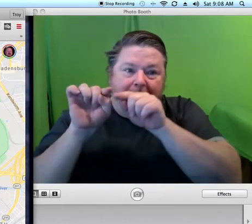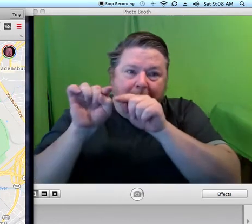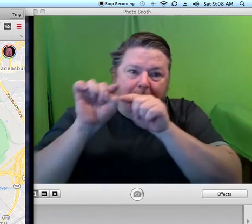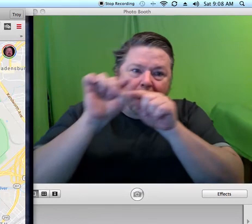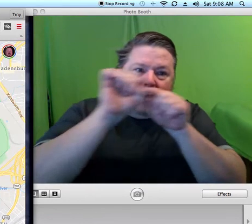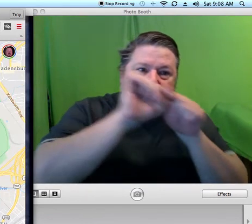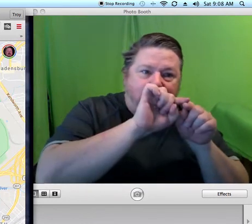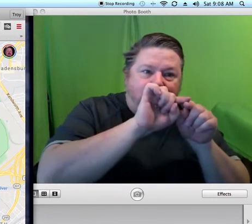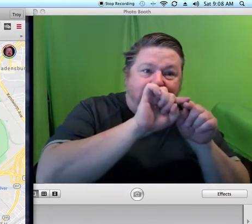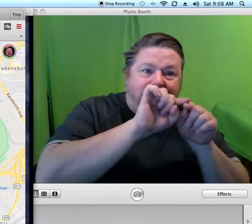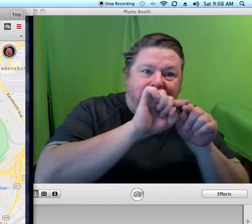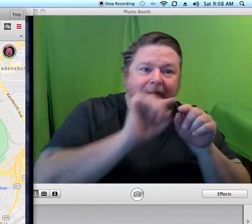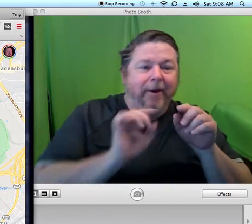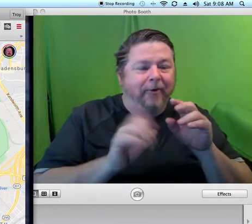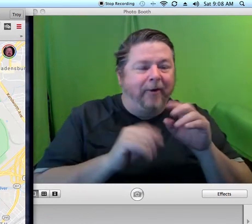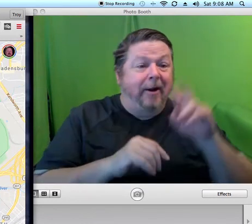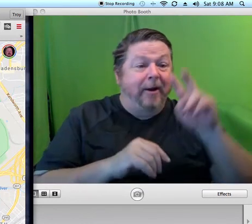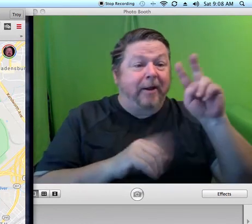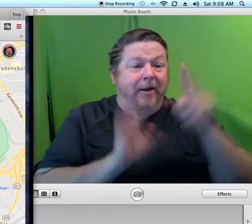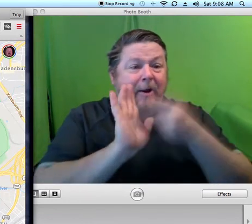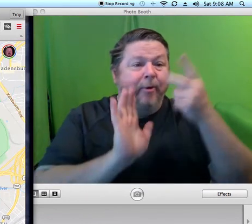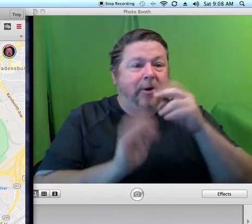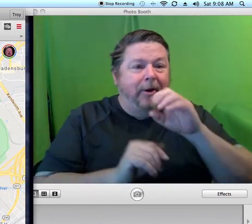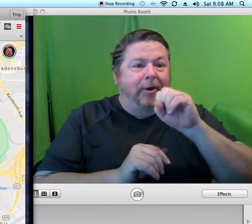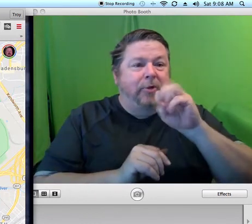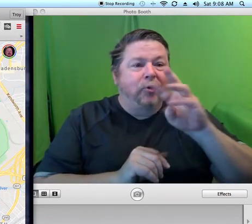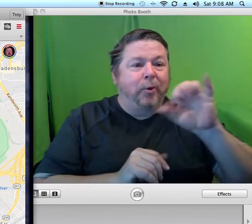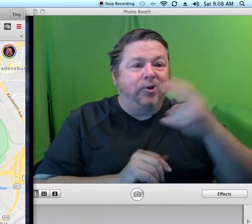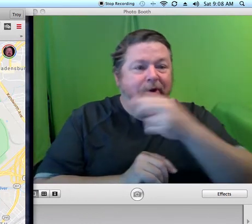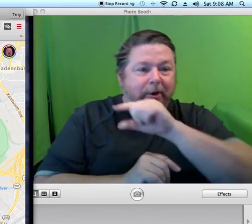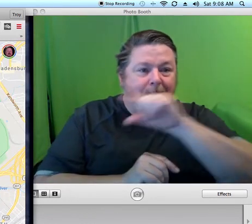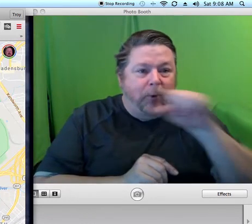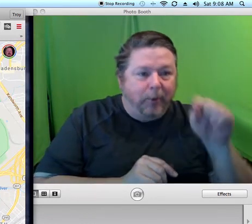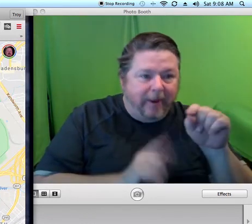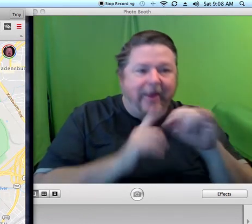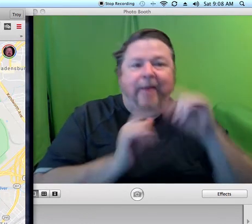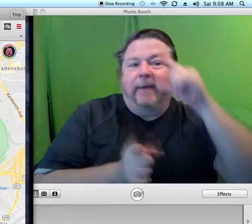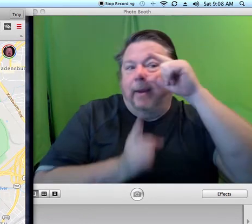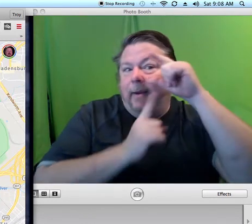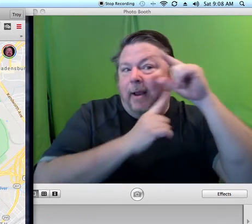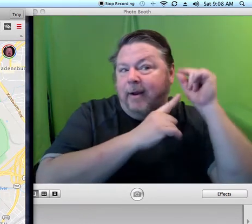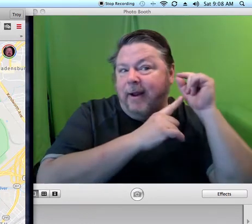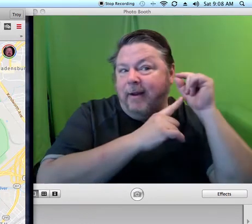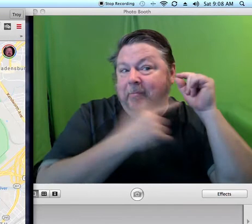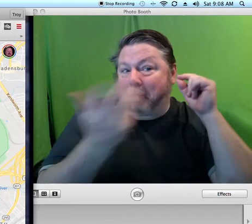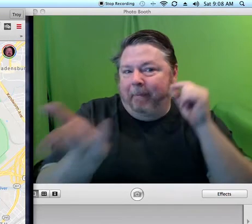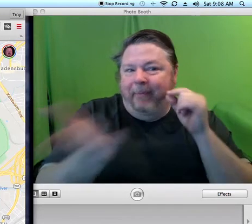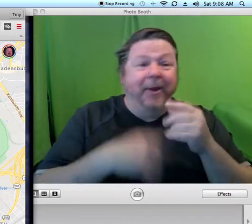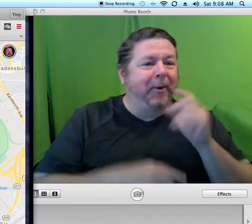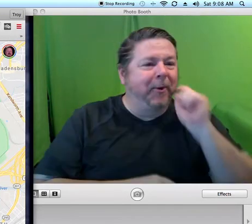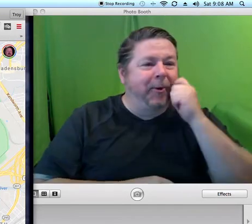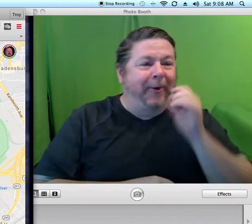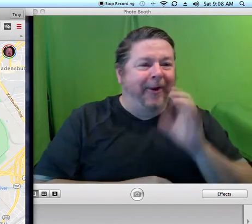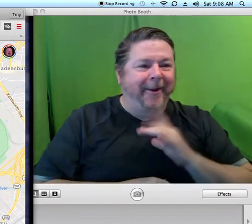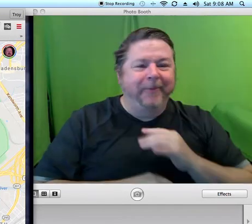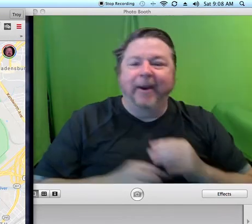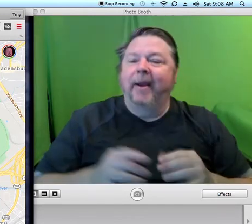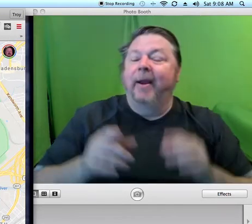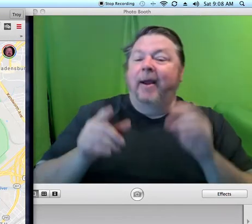the swish, right? Like the double swish. That's Gallaudet. Cool,